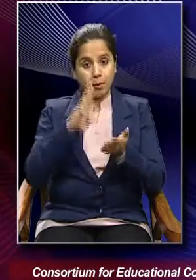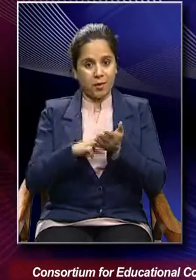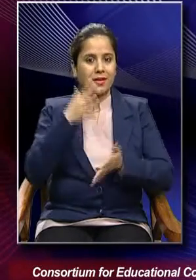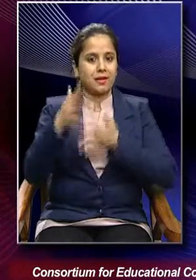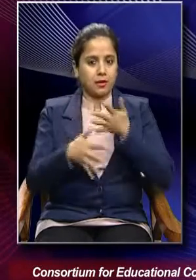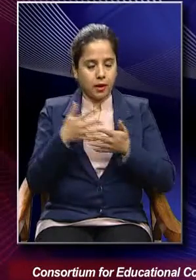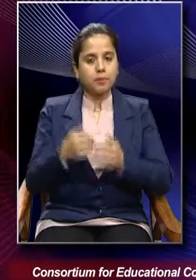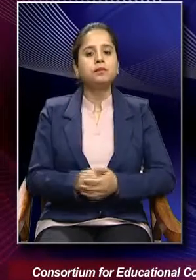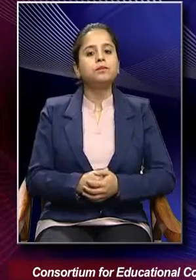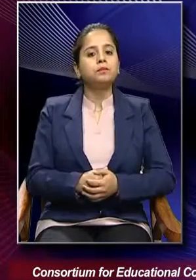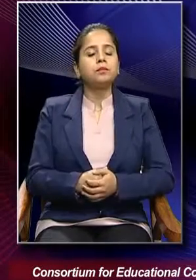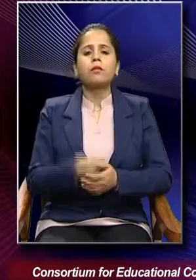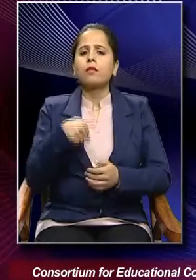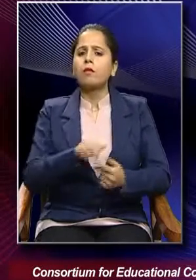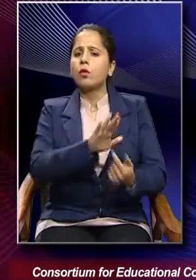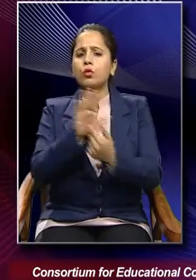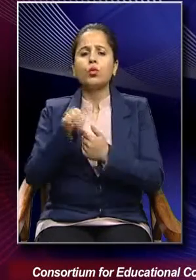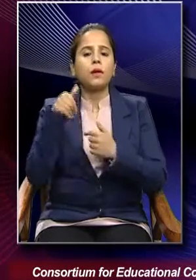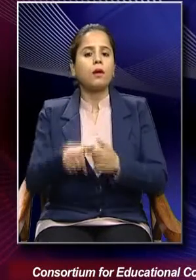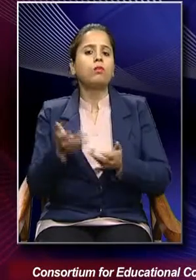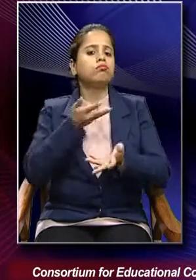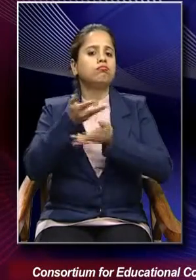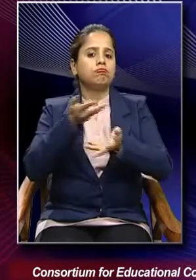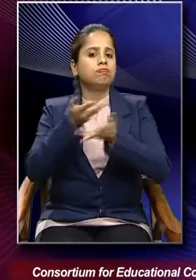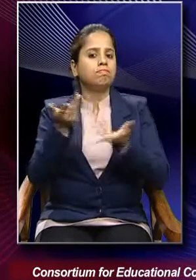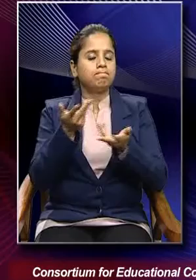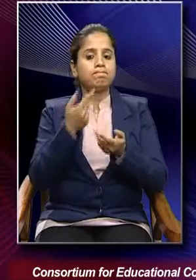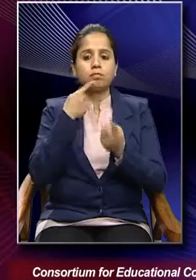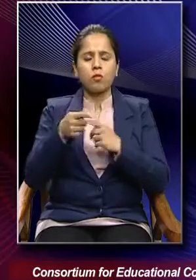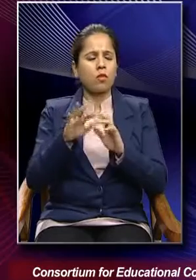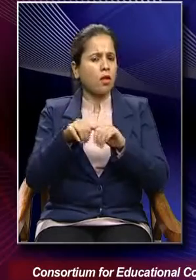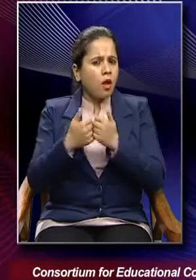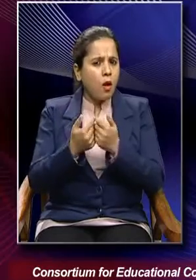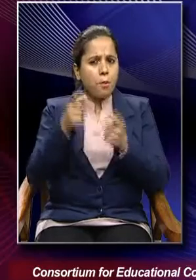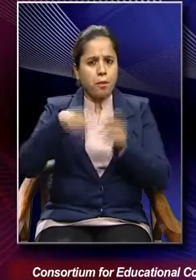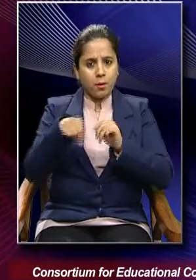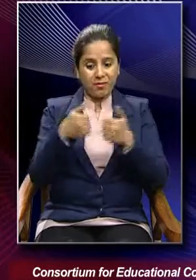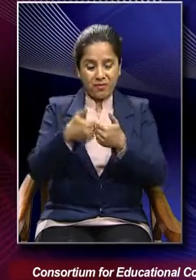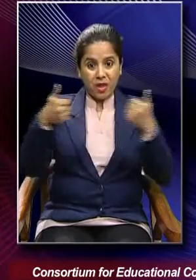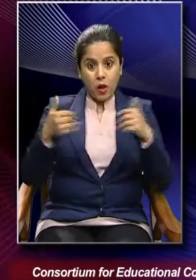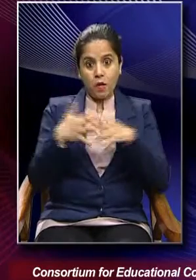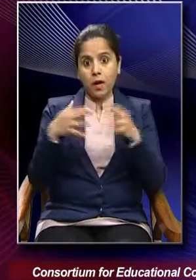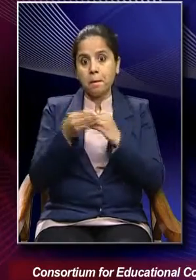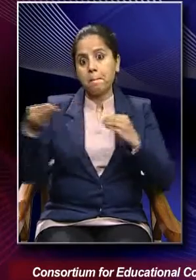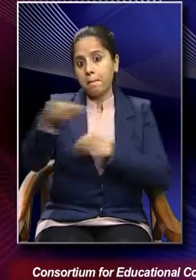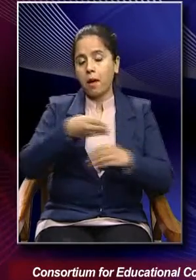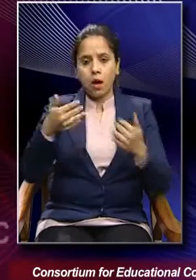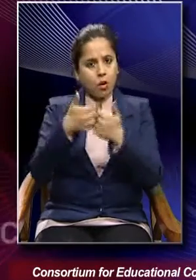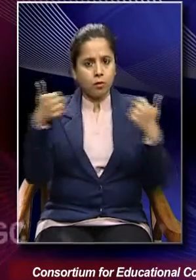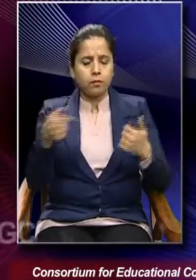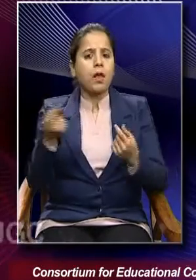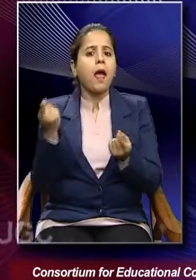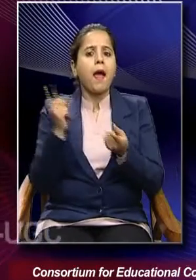Sharma. Presently, I am going to discuss as to how partition of Bengal resulted